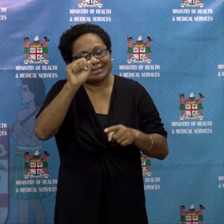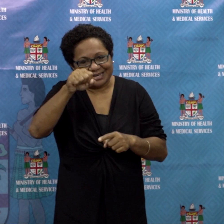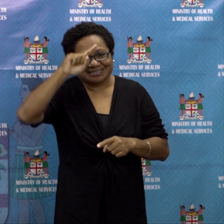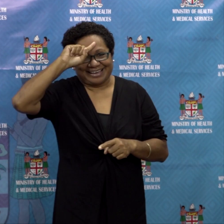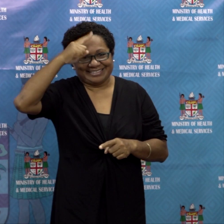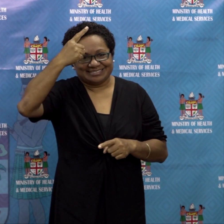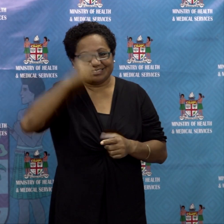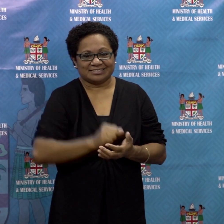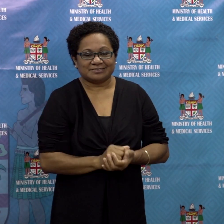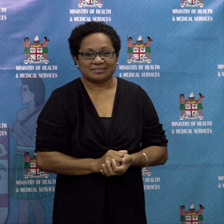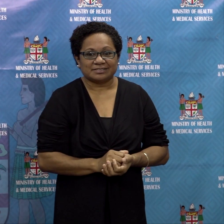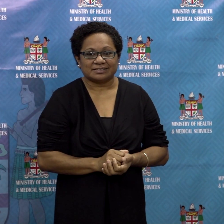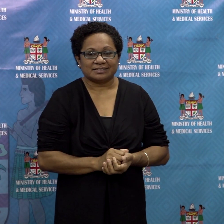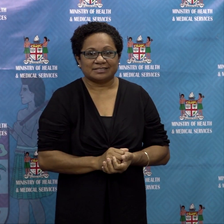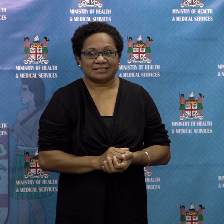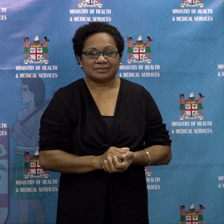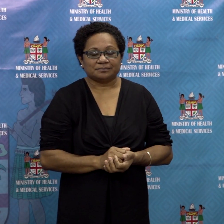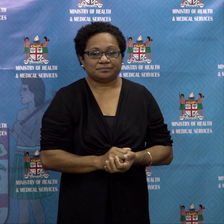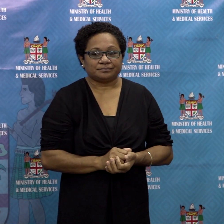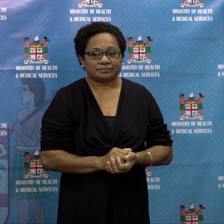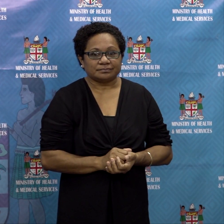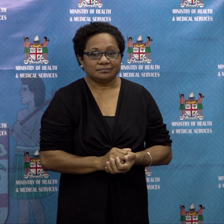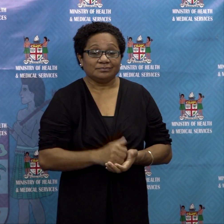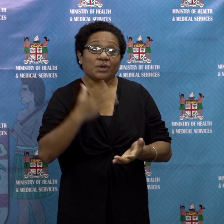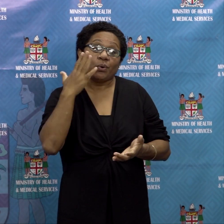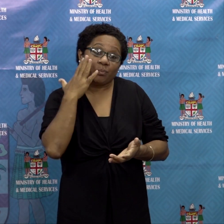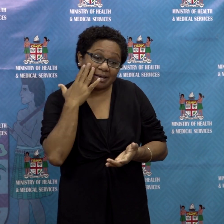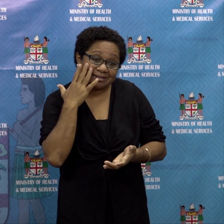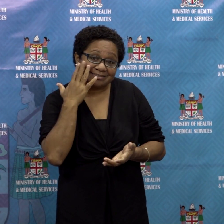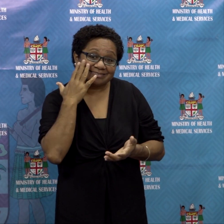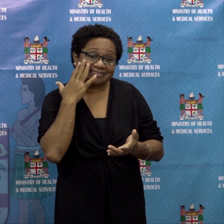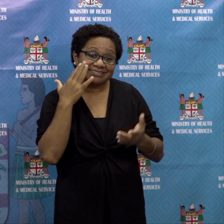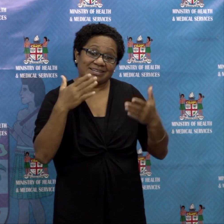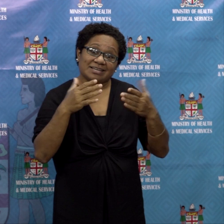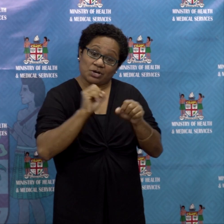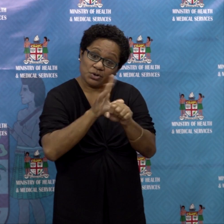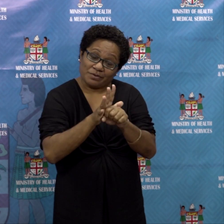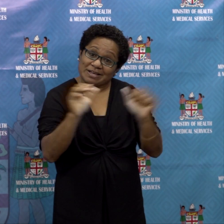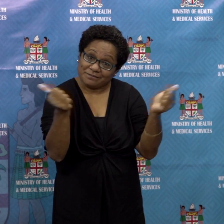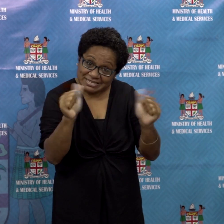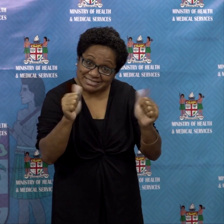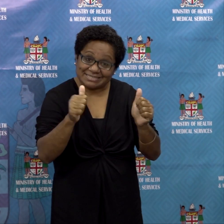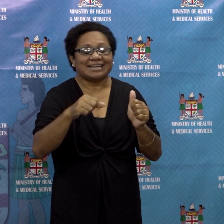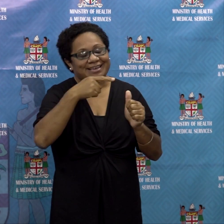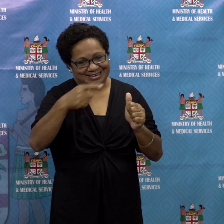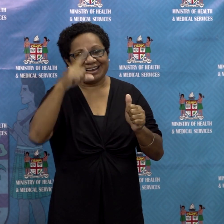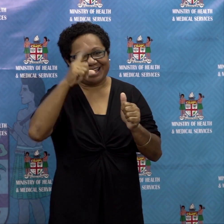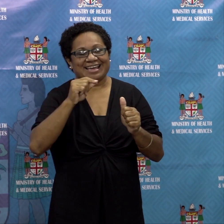And when some semblance of normalcy is achieved, we can have memorial events in which our loved ones can be